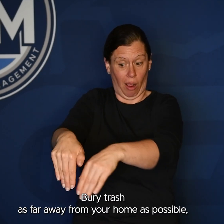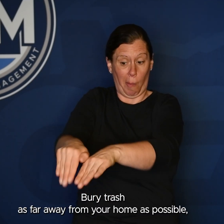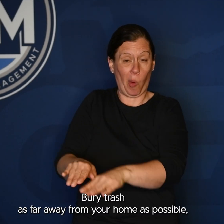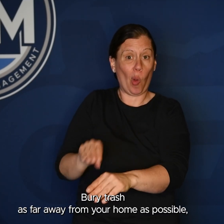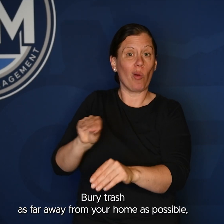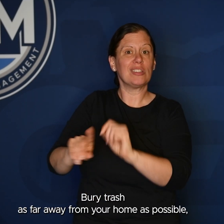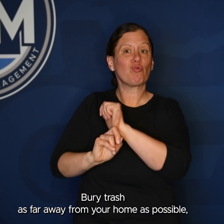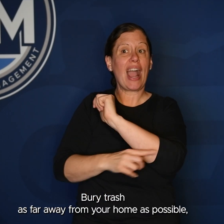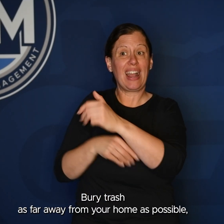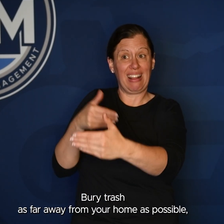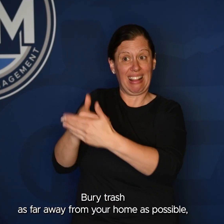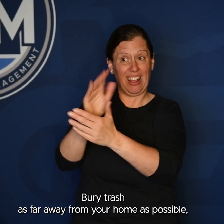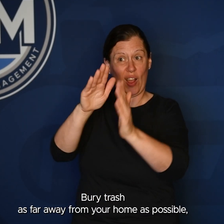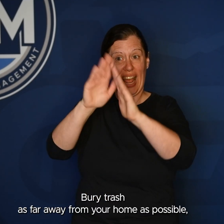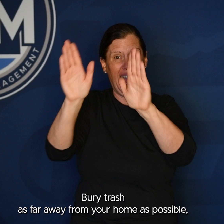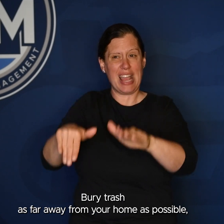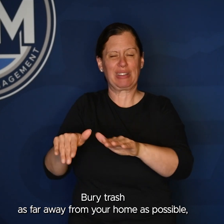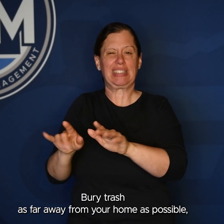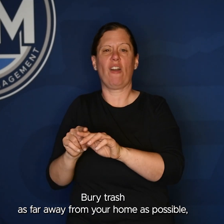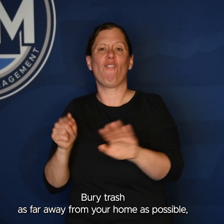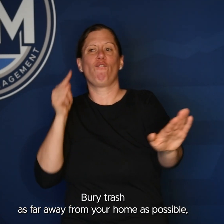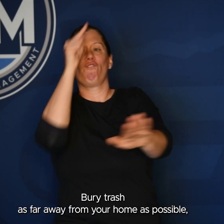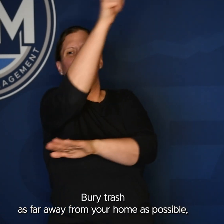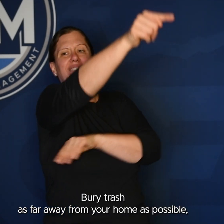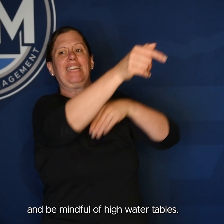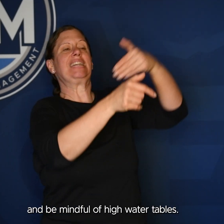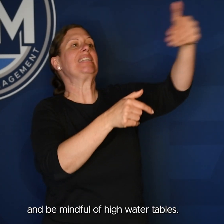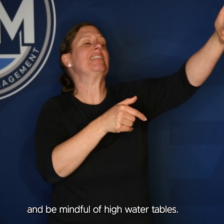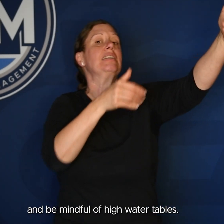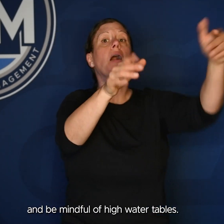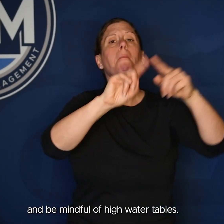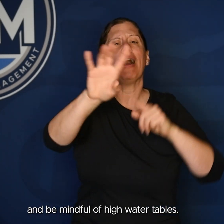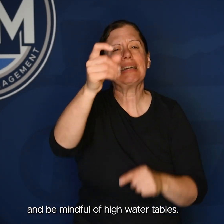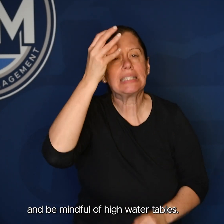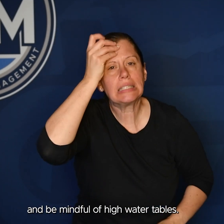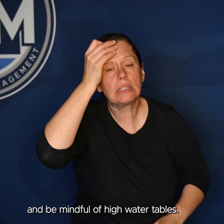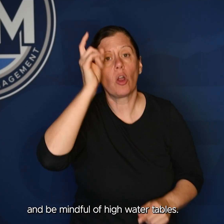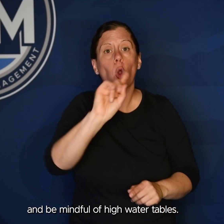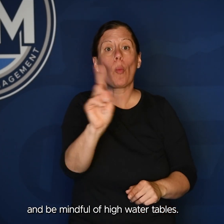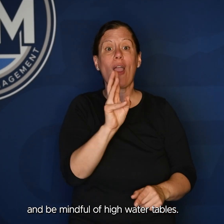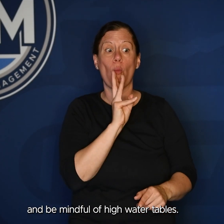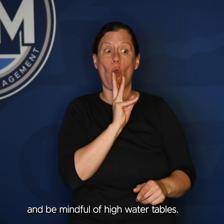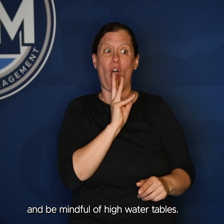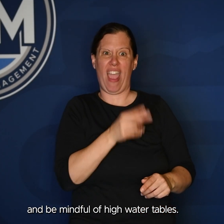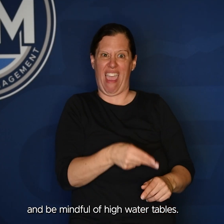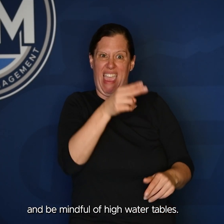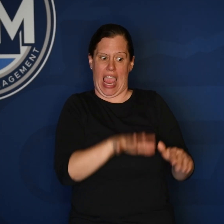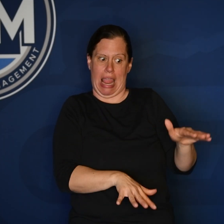Bury trash as far away from your home as possible and be mindful of high water tables.